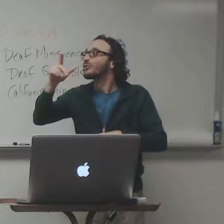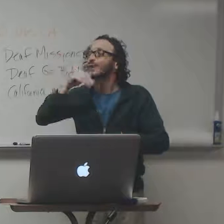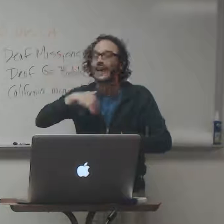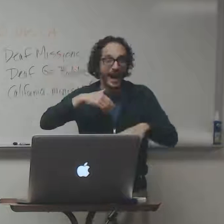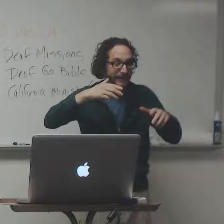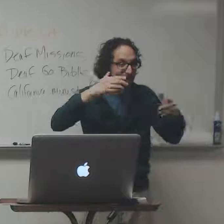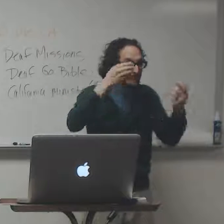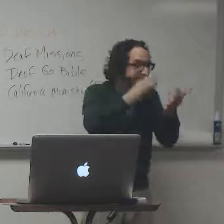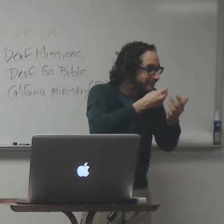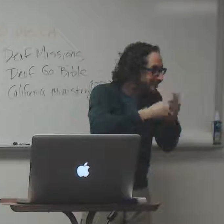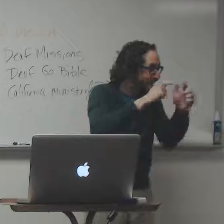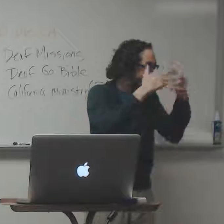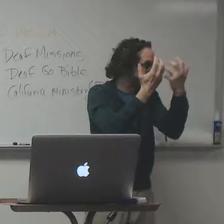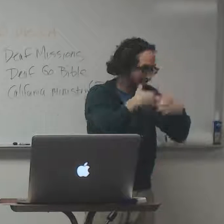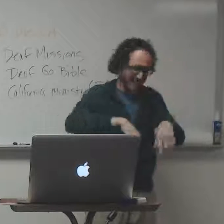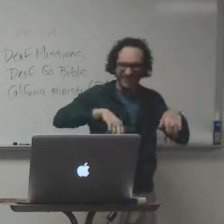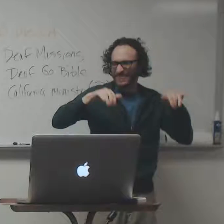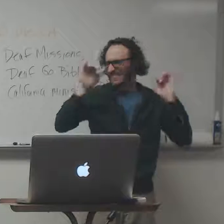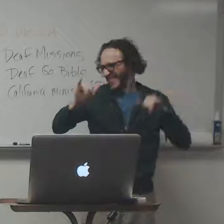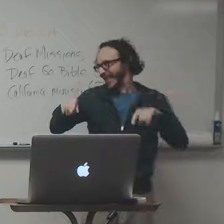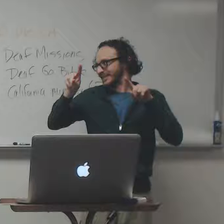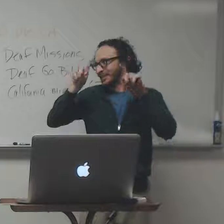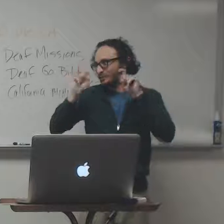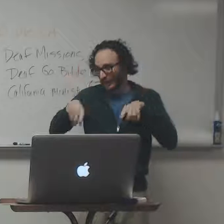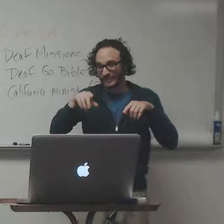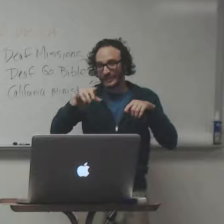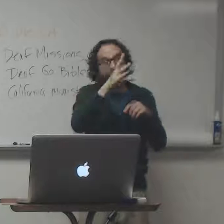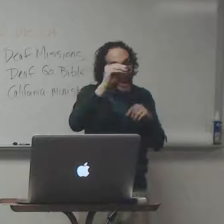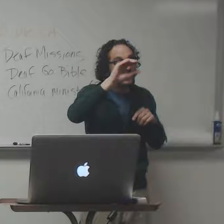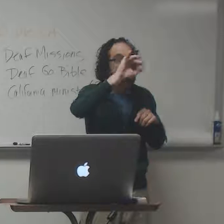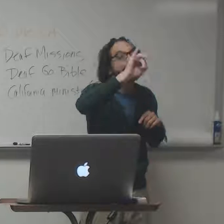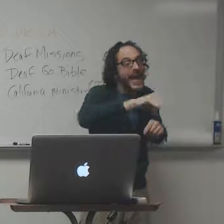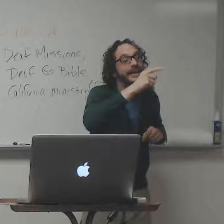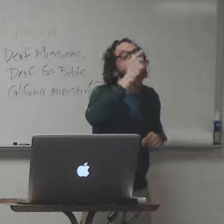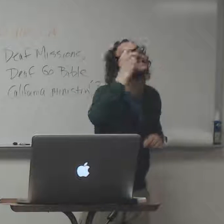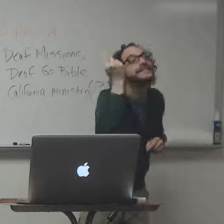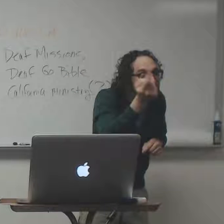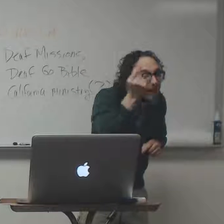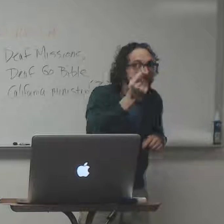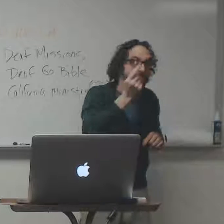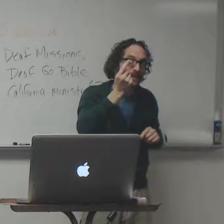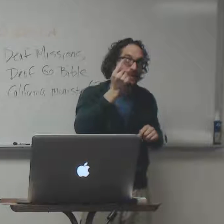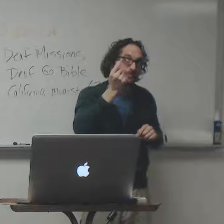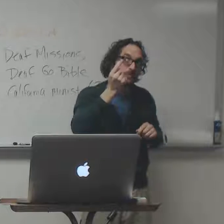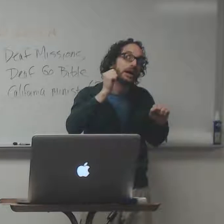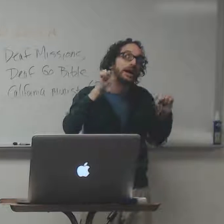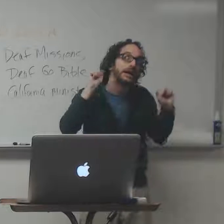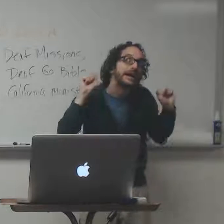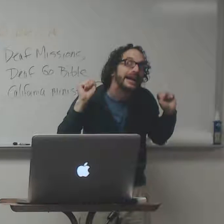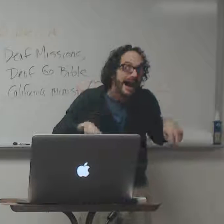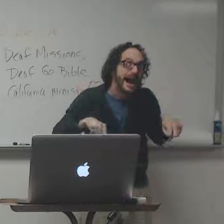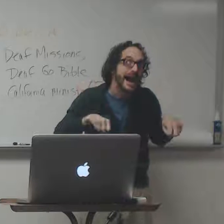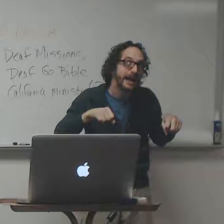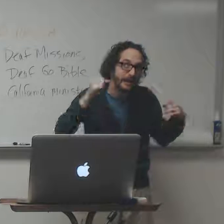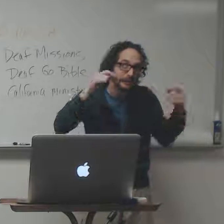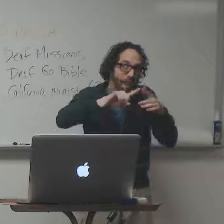central group or something, but here's the question: who has time? Who has the money? How can we make that work? That's something